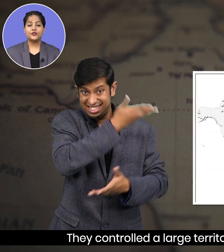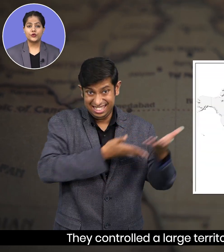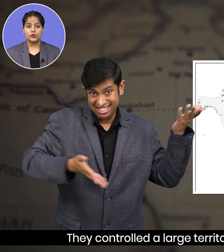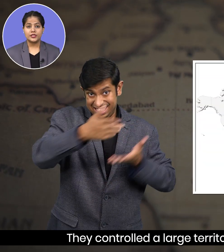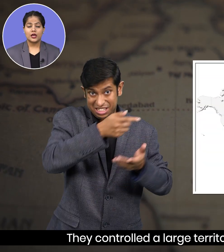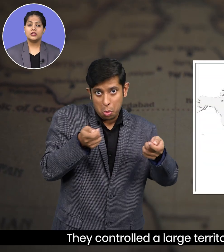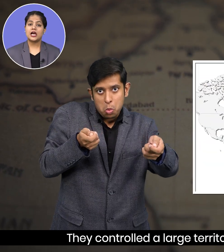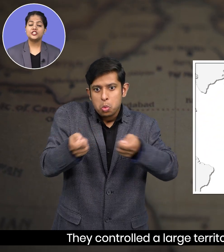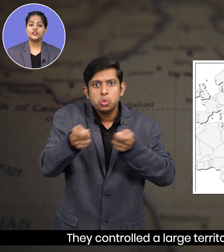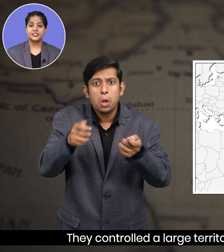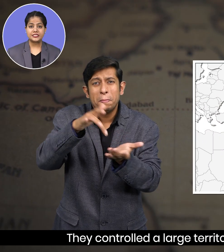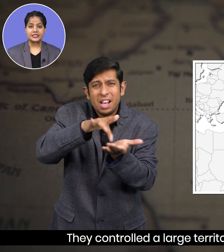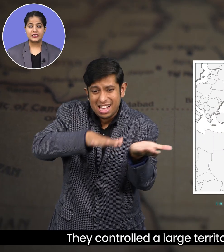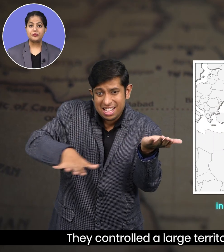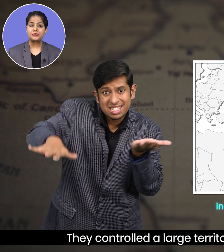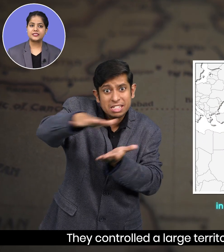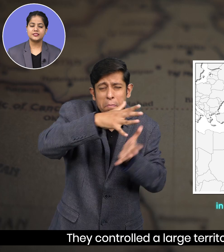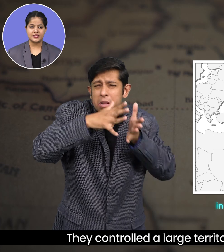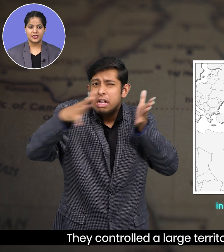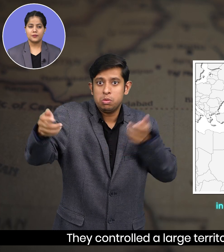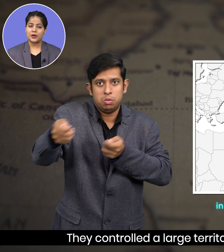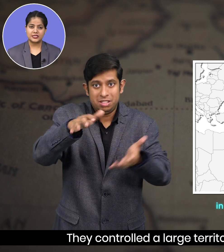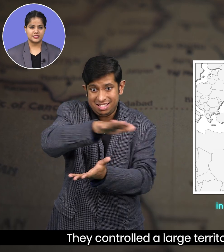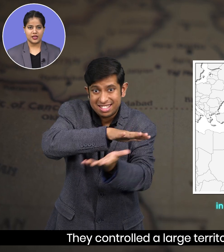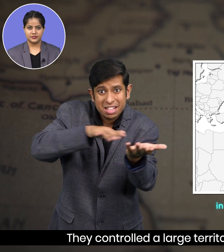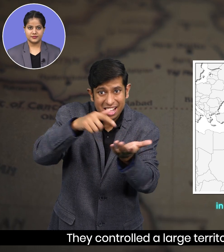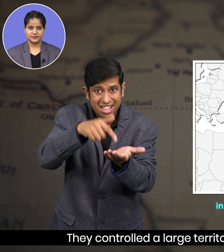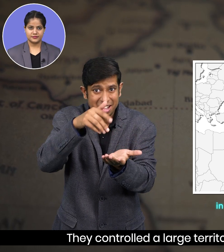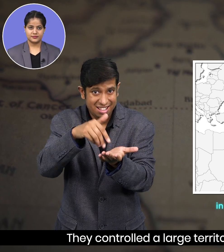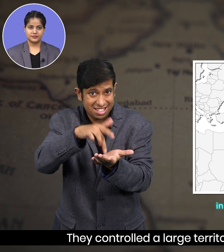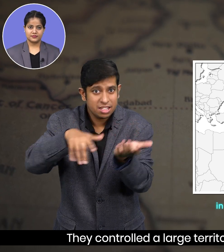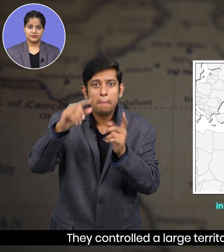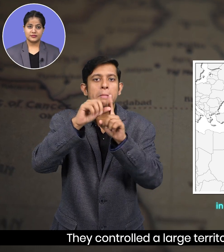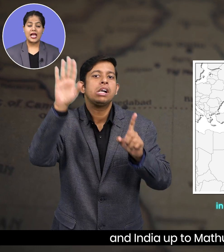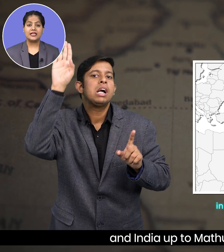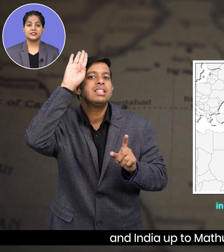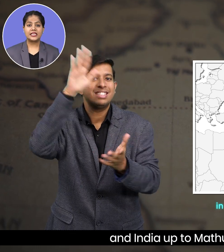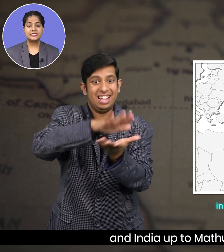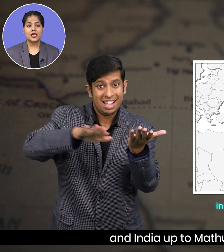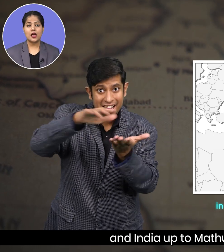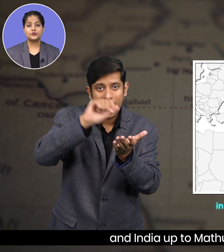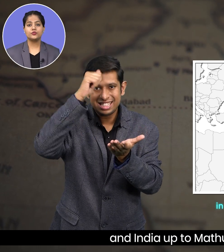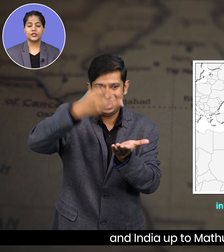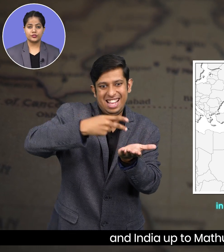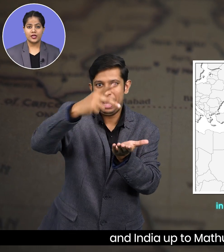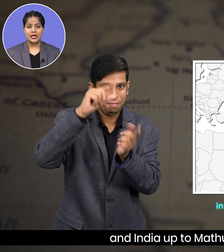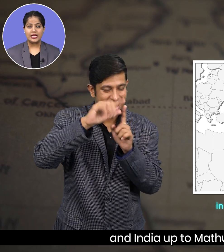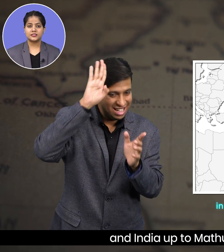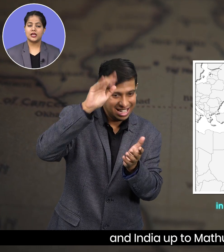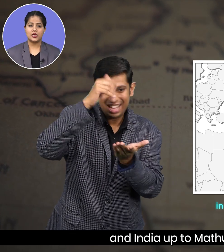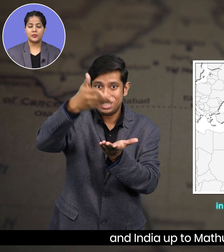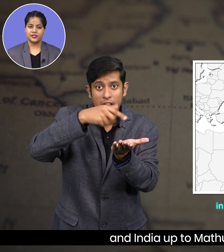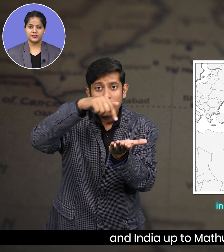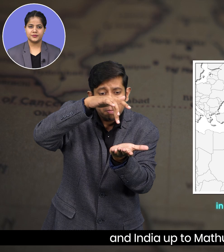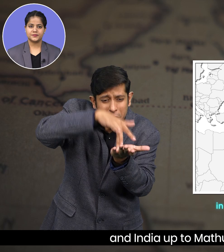They controlled a large territory in present-day Pakistan and India up to Mathura